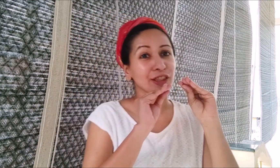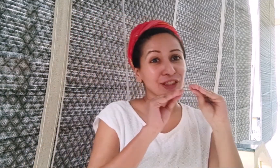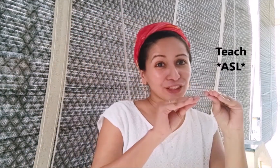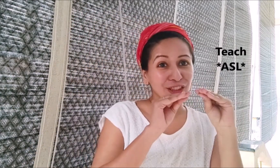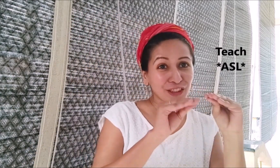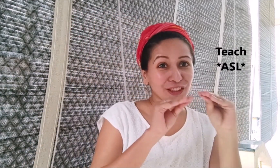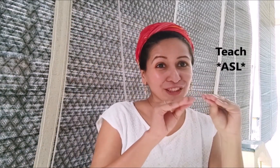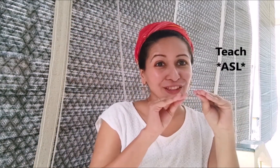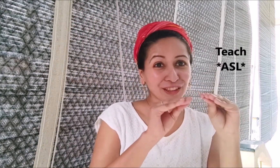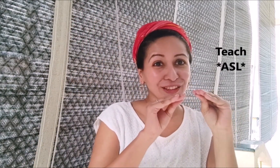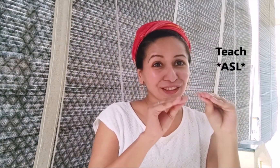teach.